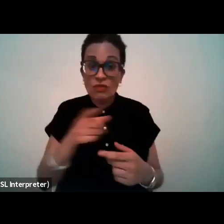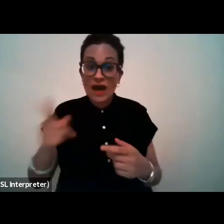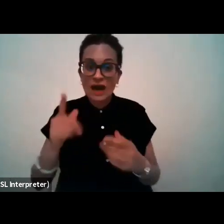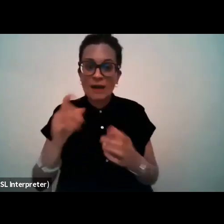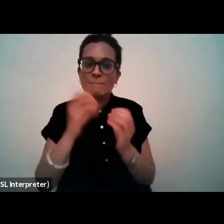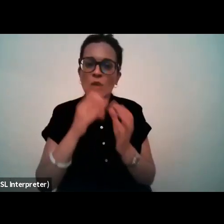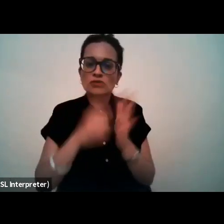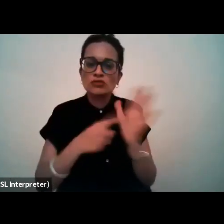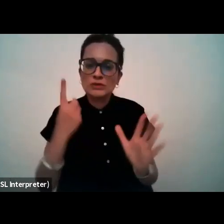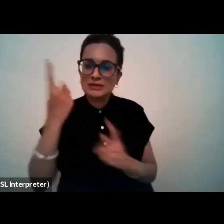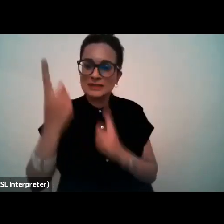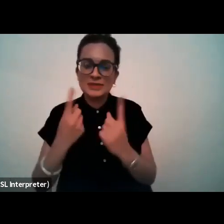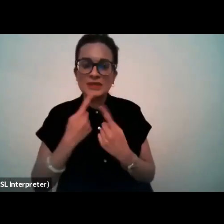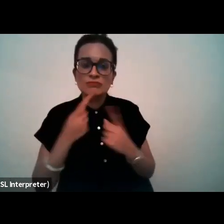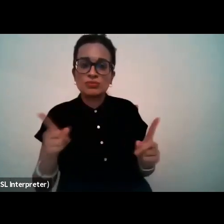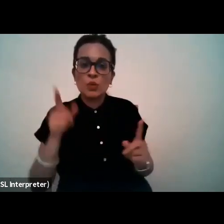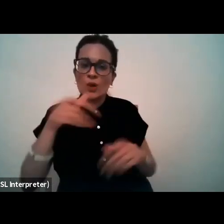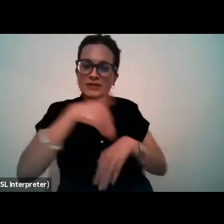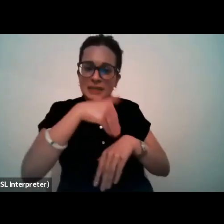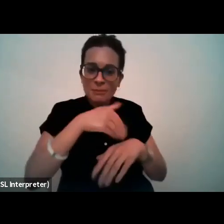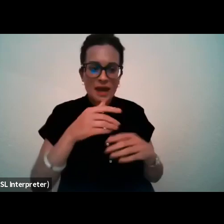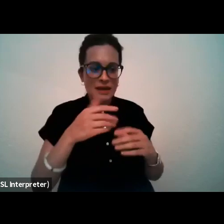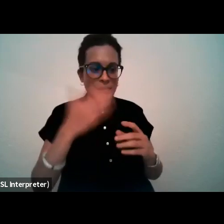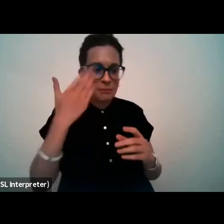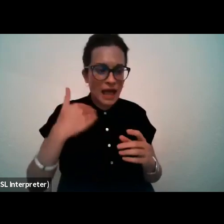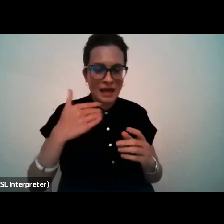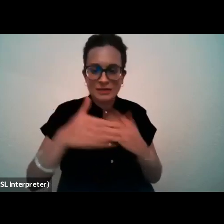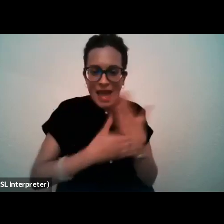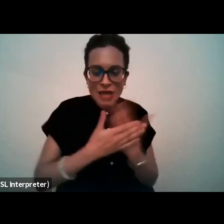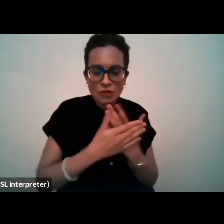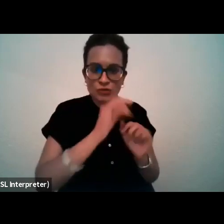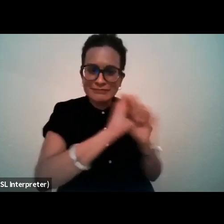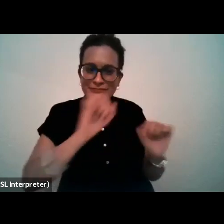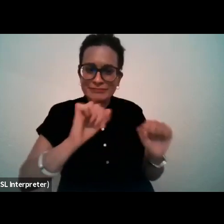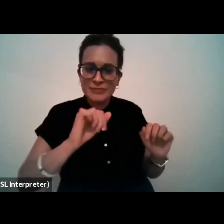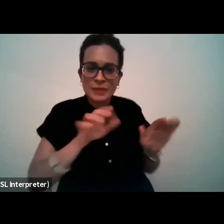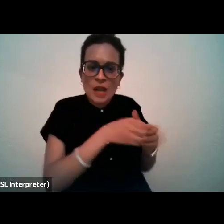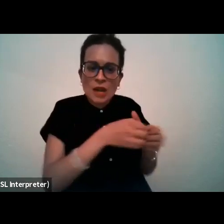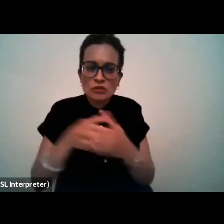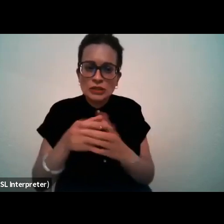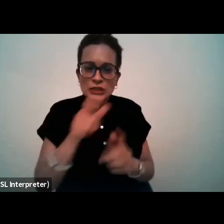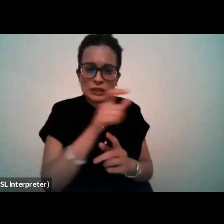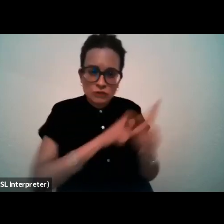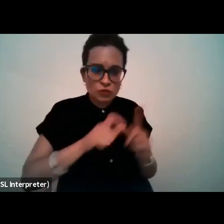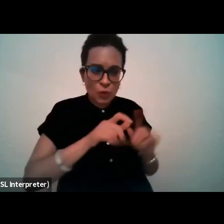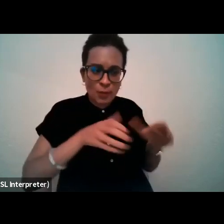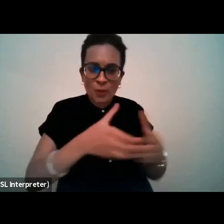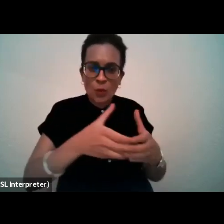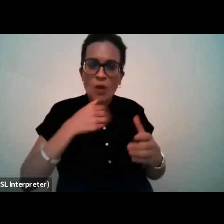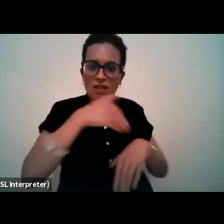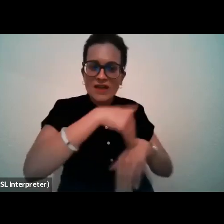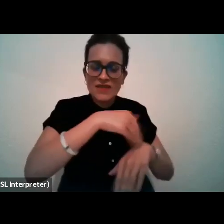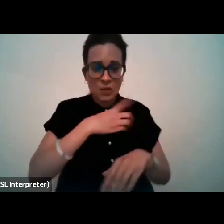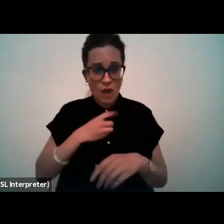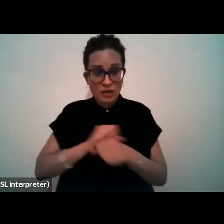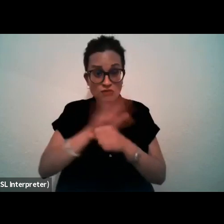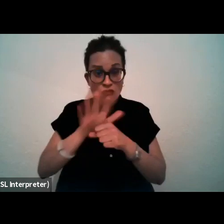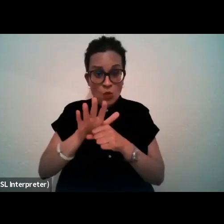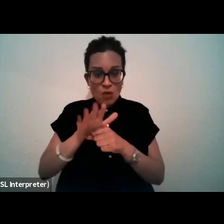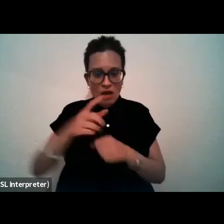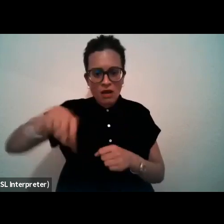ethnic communities, and to stress the need for an independent public inquiry into COVID-19 and BAME deaths